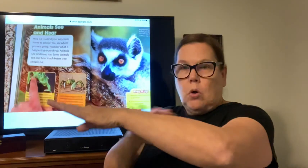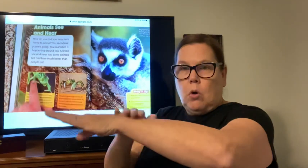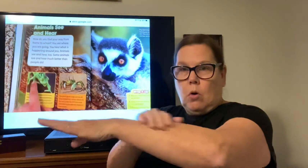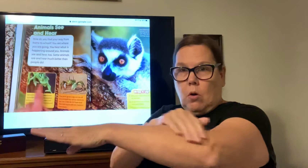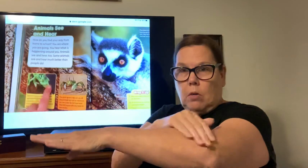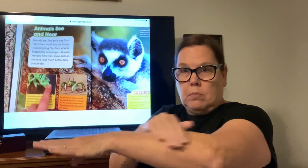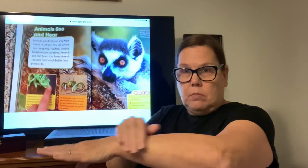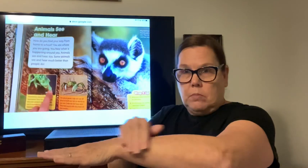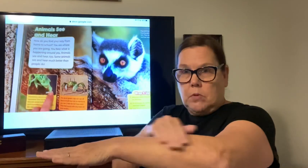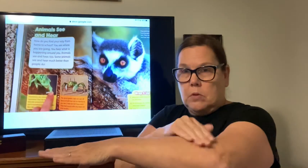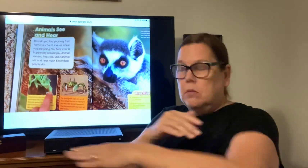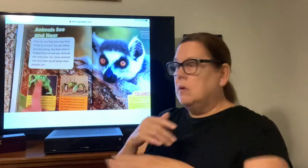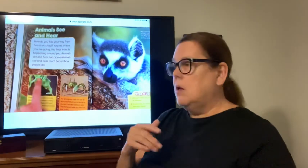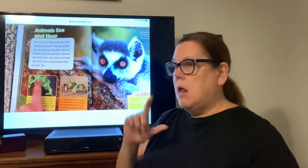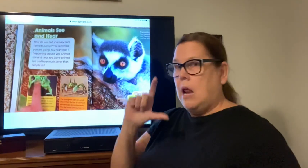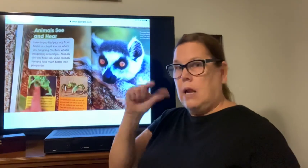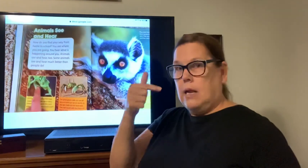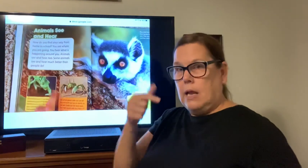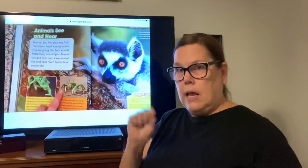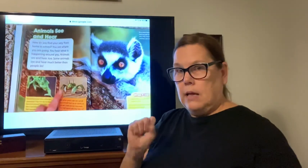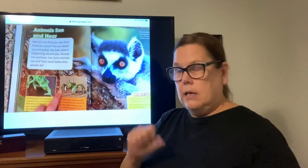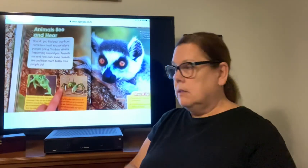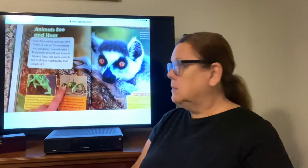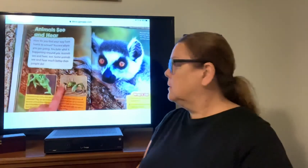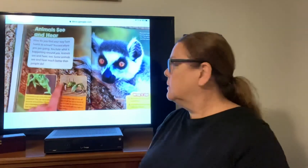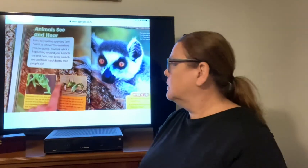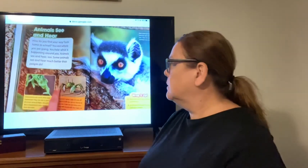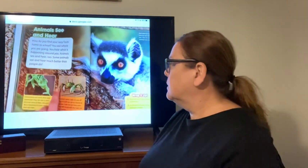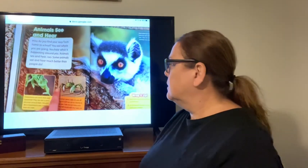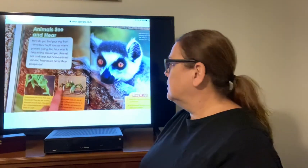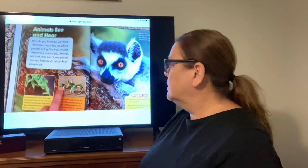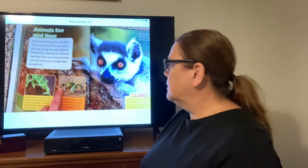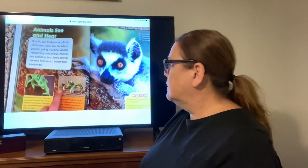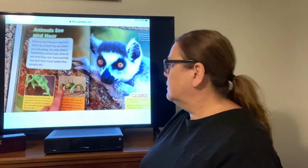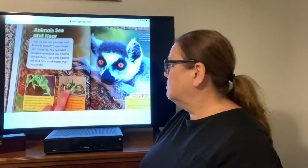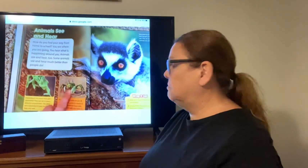so it's got some legs, arms and legs. This guy, he's got lots of legs and